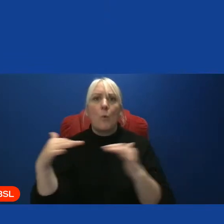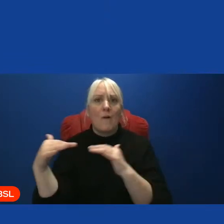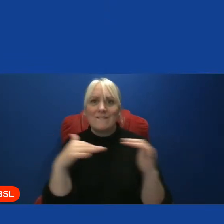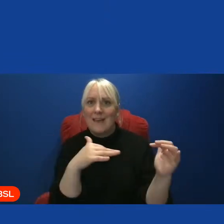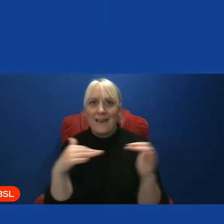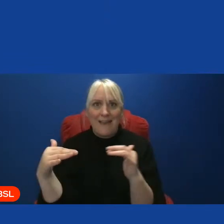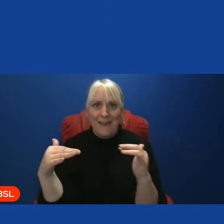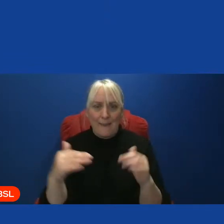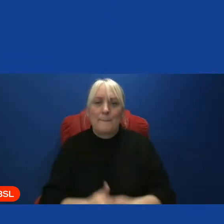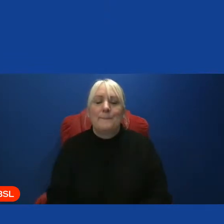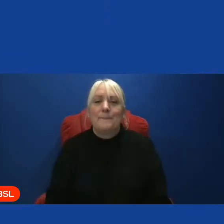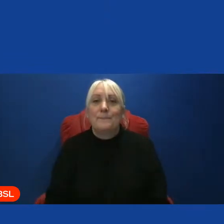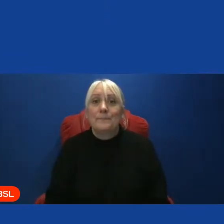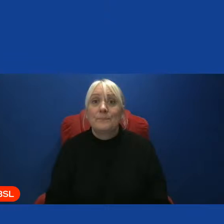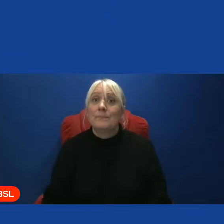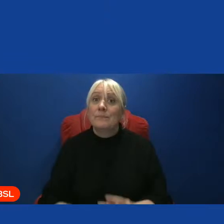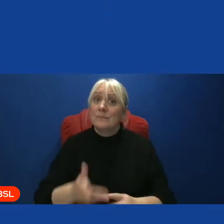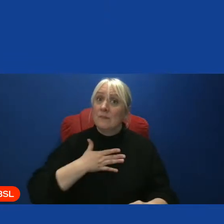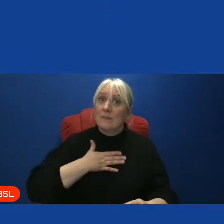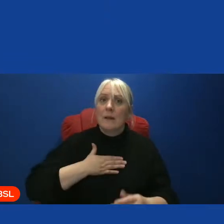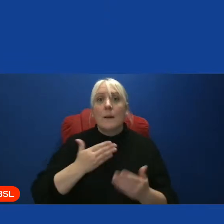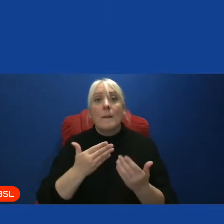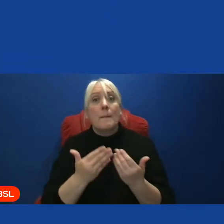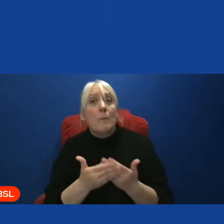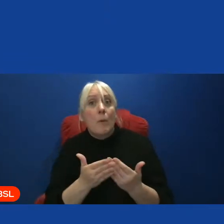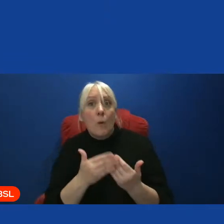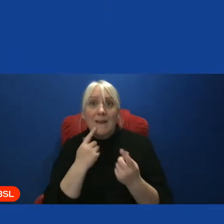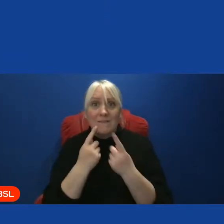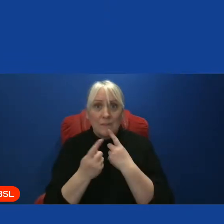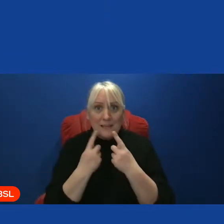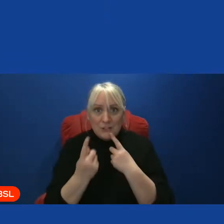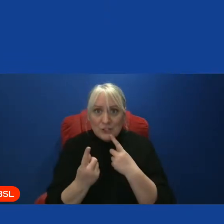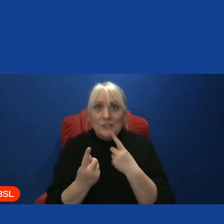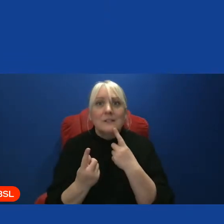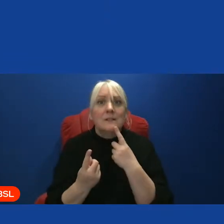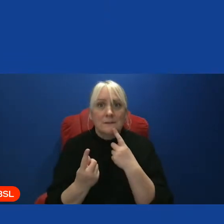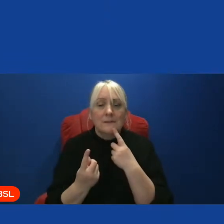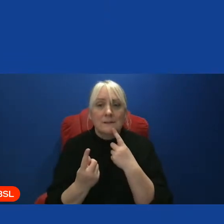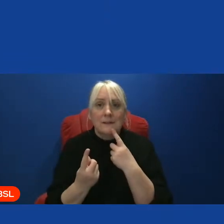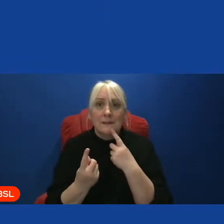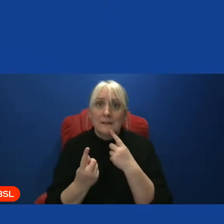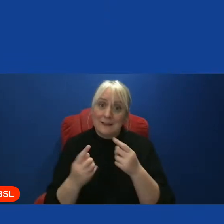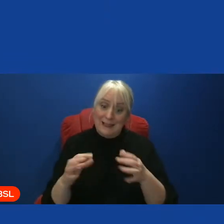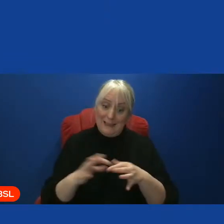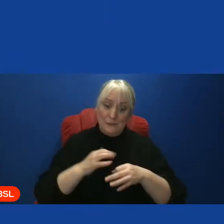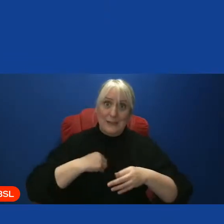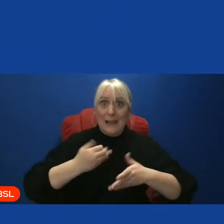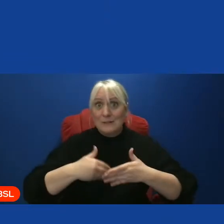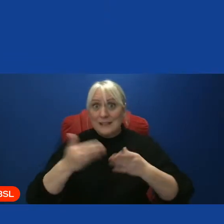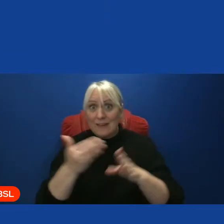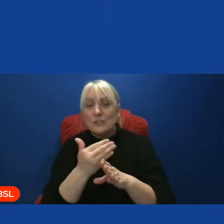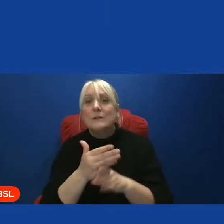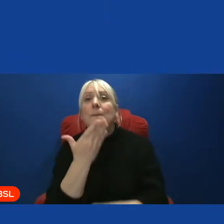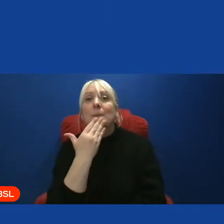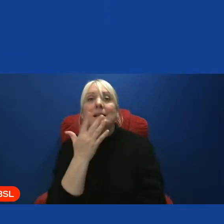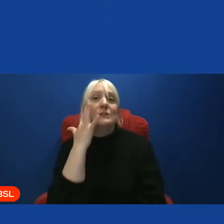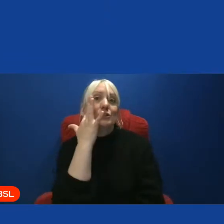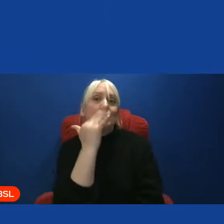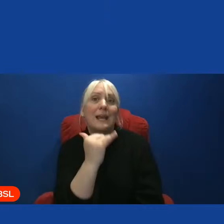And if you want more information about the day of action, please go to the